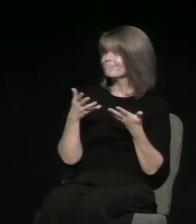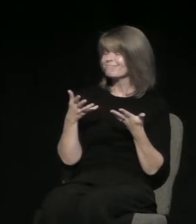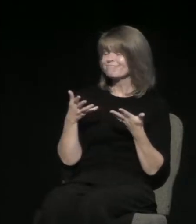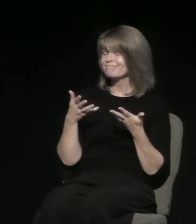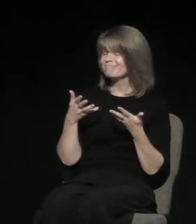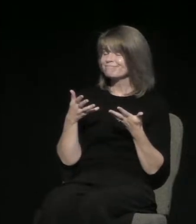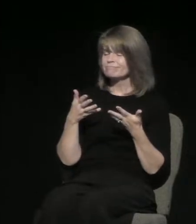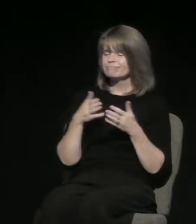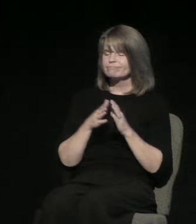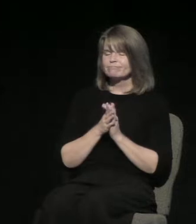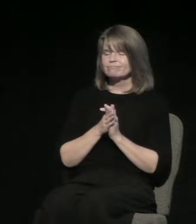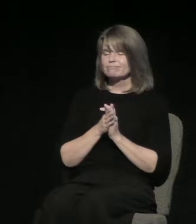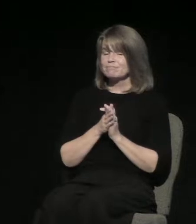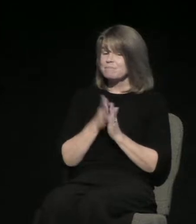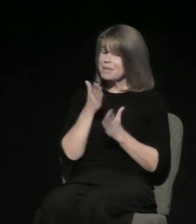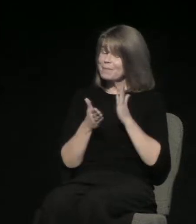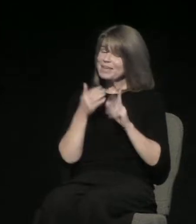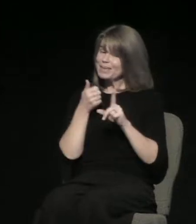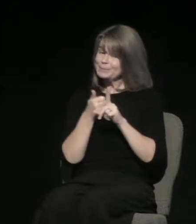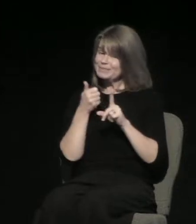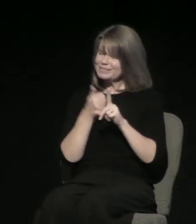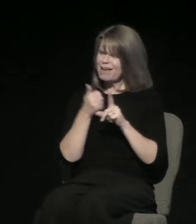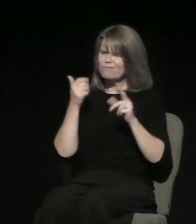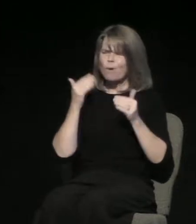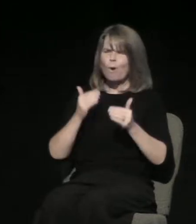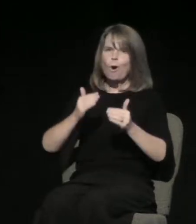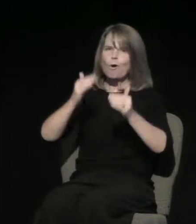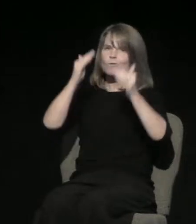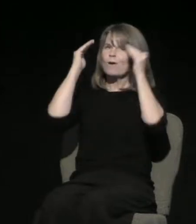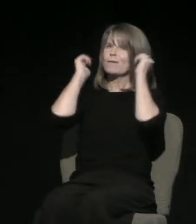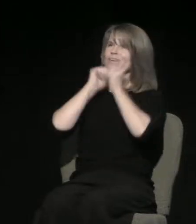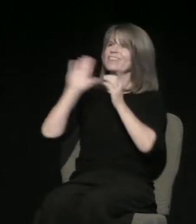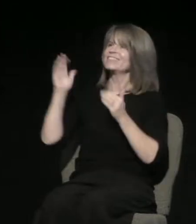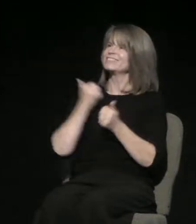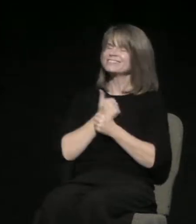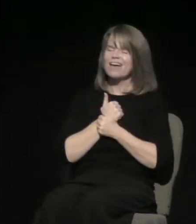And Becoming So Overwhelmed With The Great Love Of God